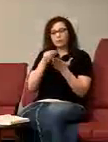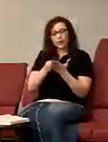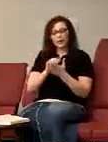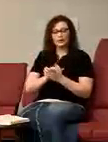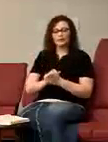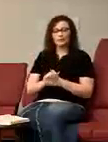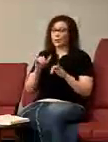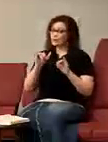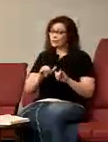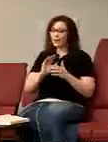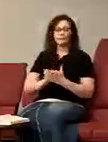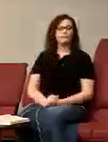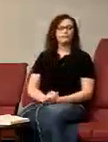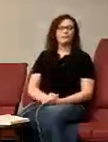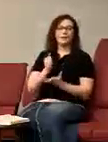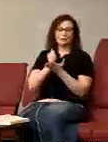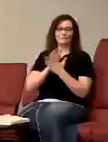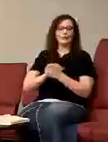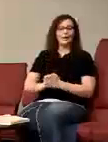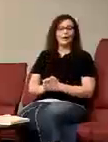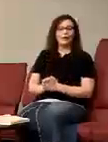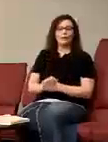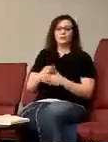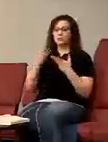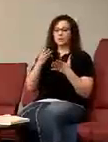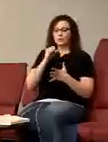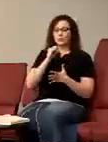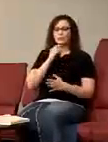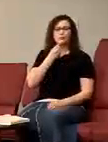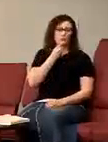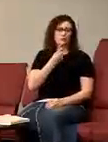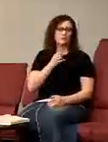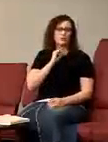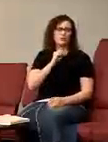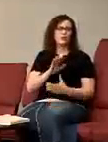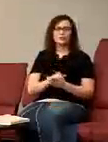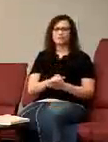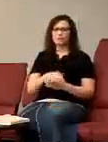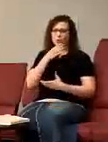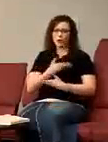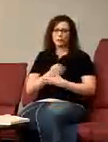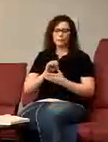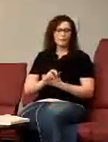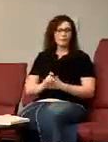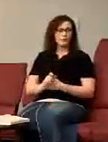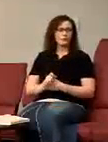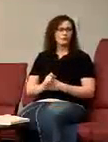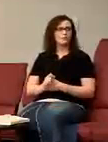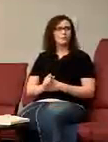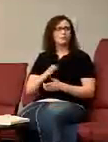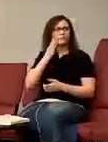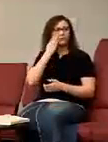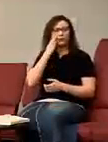So, amen. So anyway, here she is. She's saying, oh, you know, this and that and the other. And God said, don't eat it.